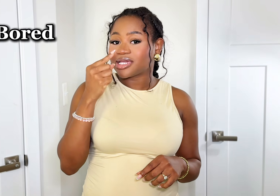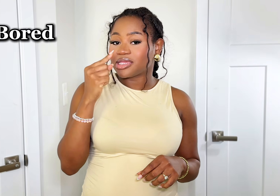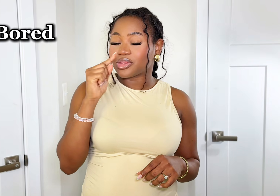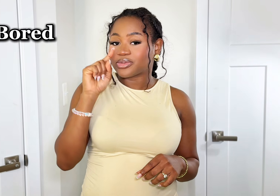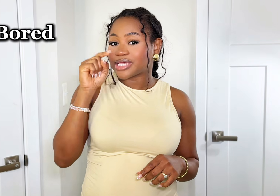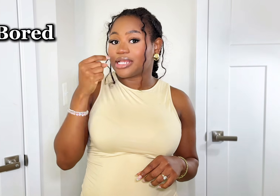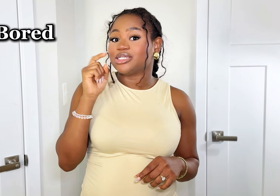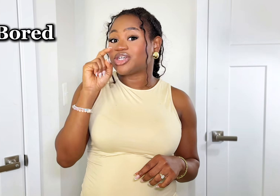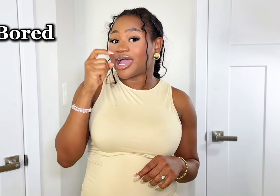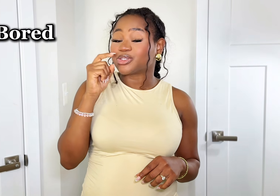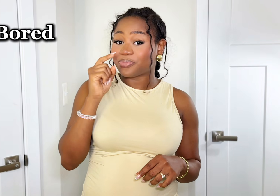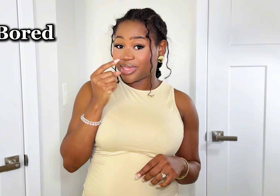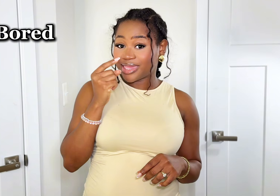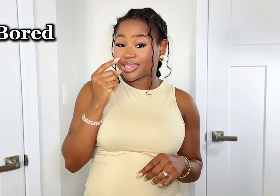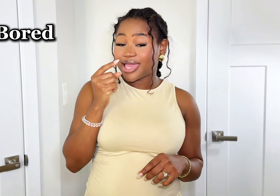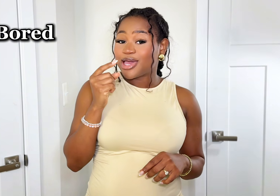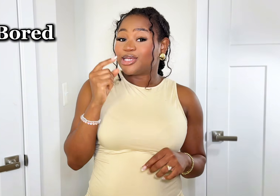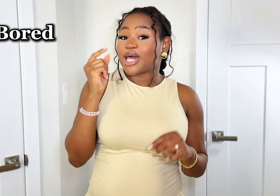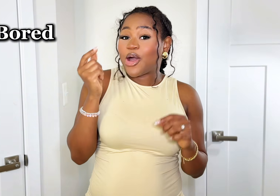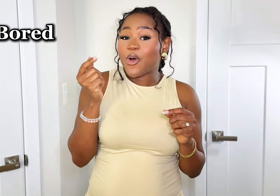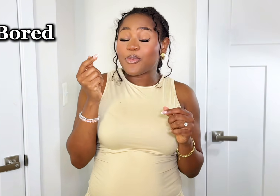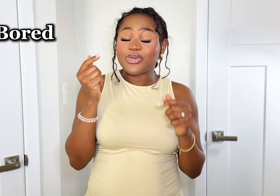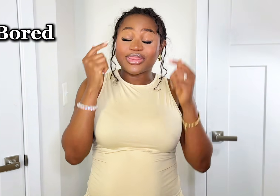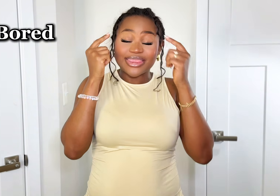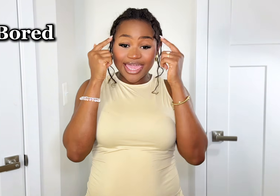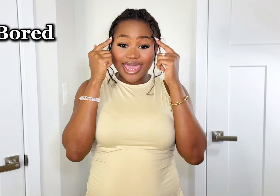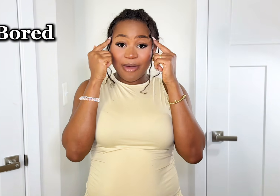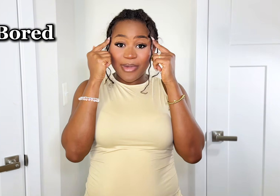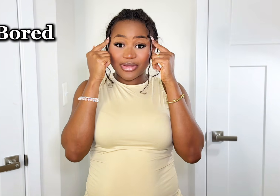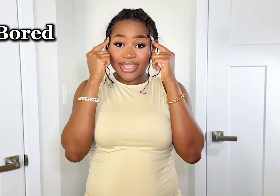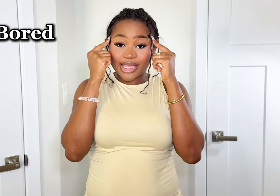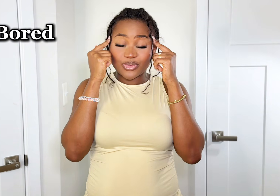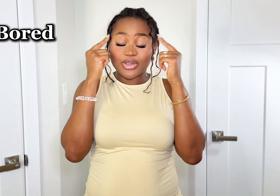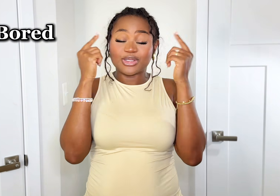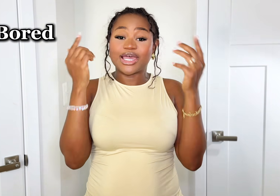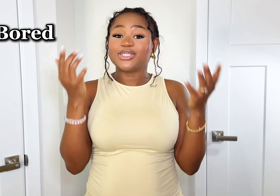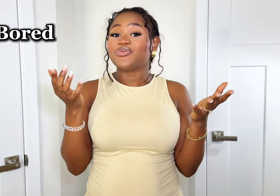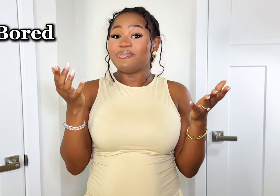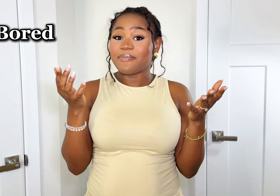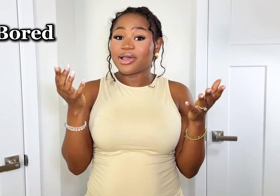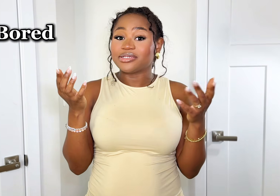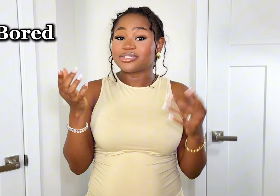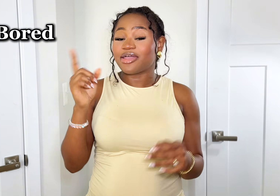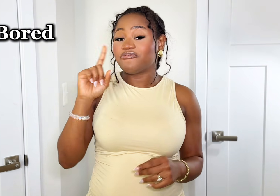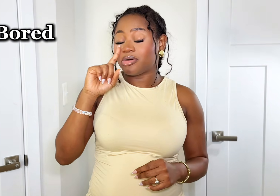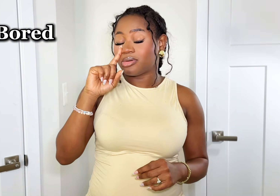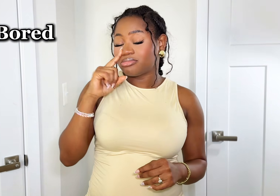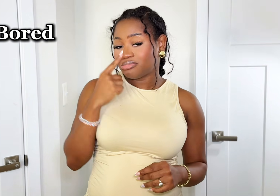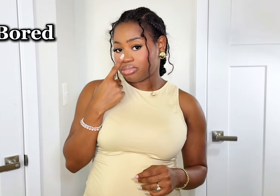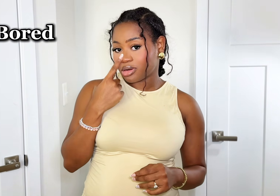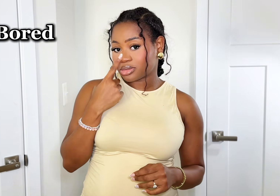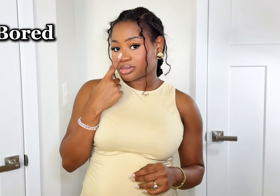the nose and they try to pick it. So I hope you think about that when you're trying to remember the sign for bored,